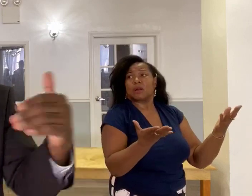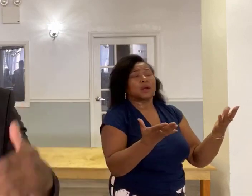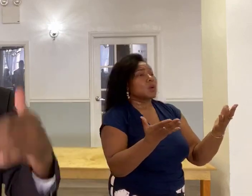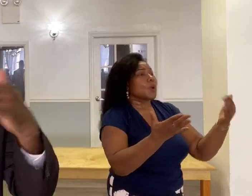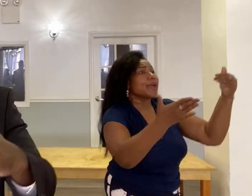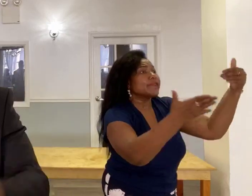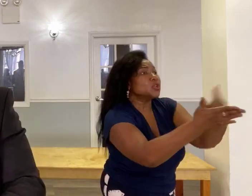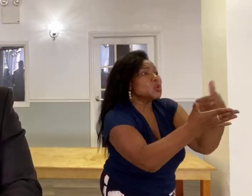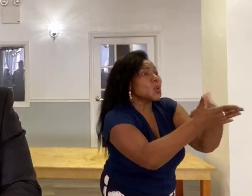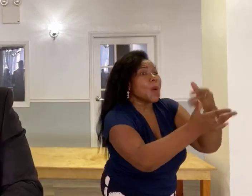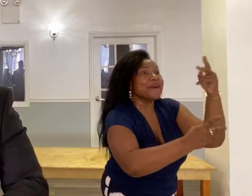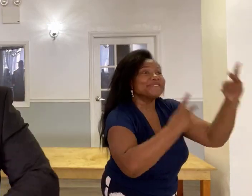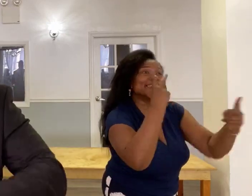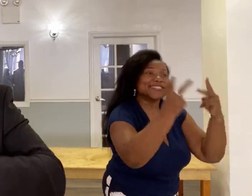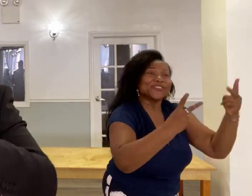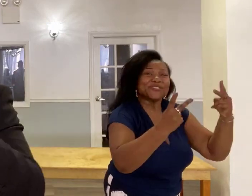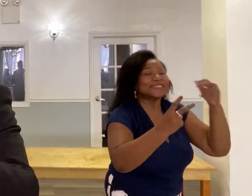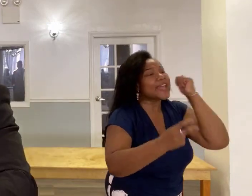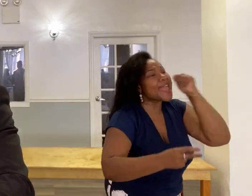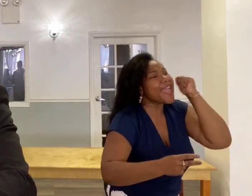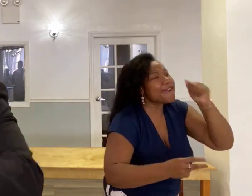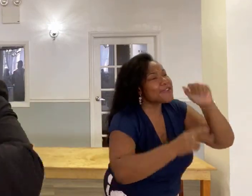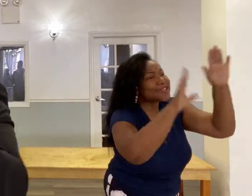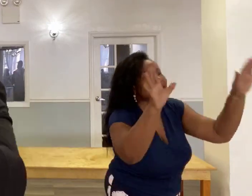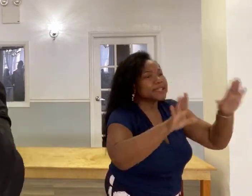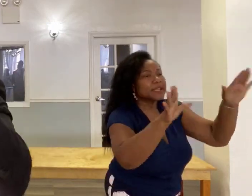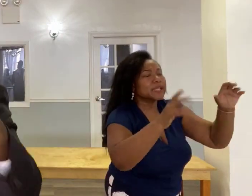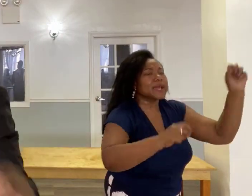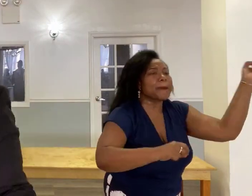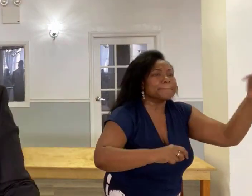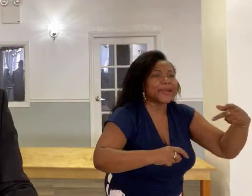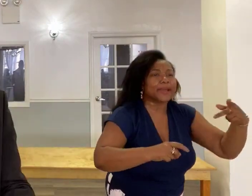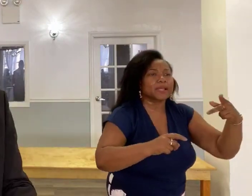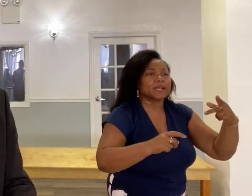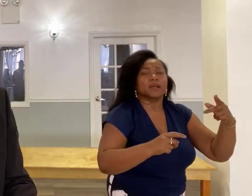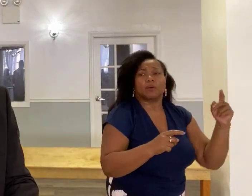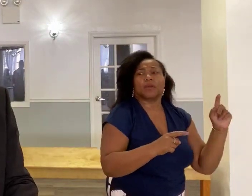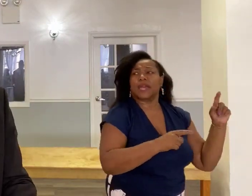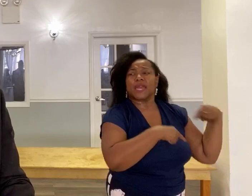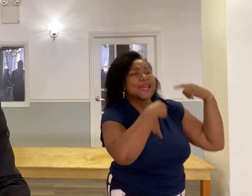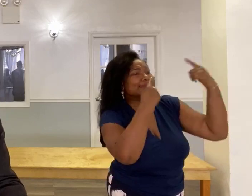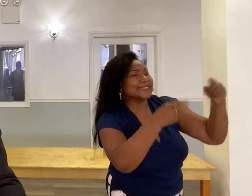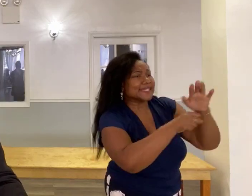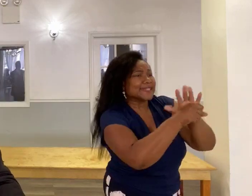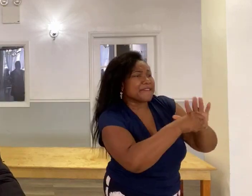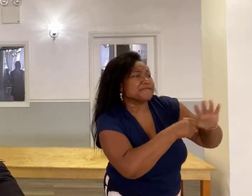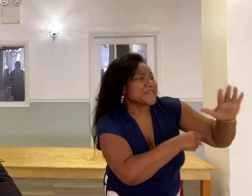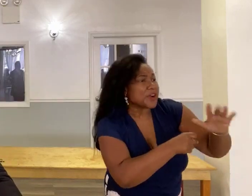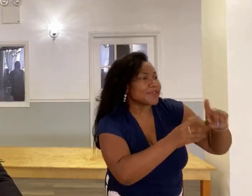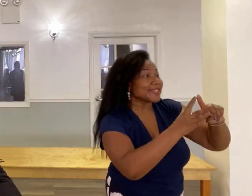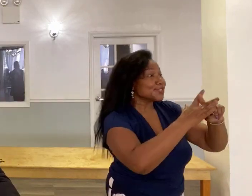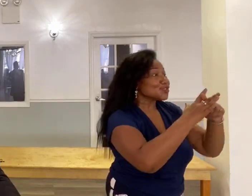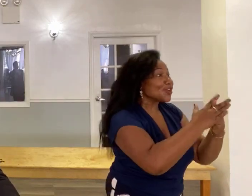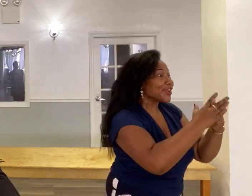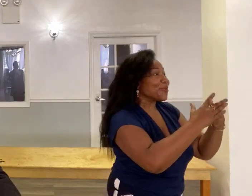someone new coming back that has been away since the coronavirus outbreak, pandemic,